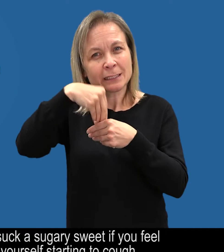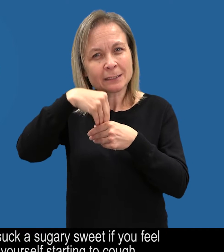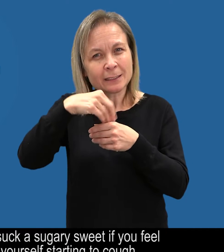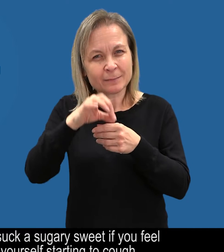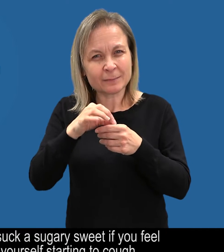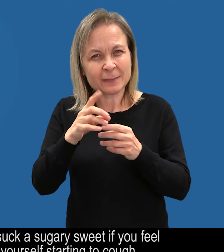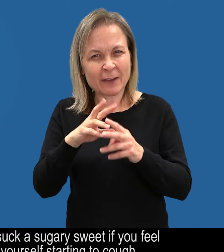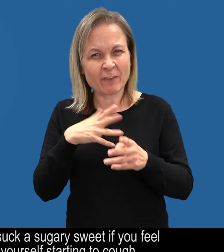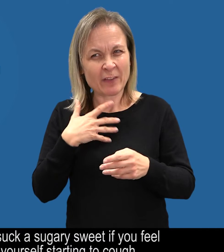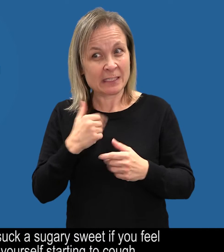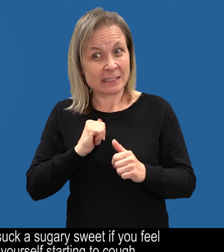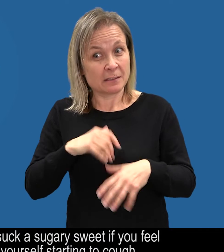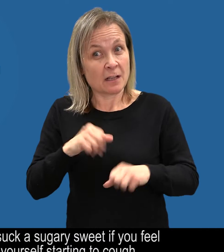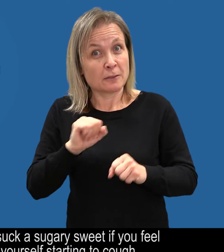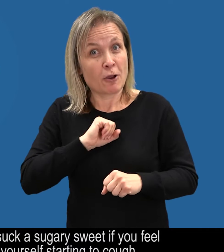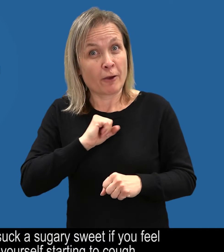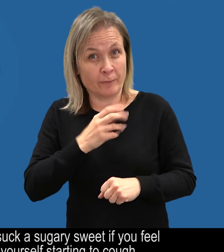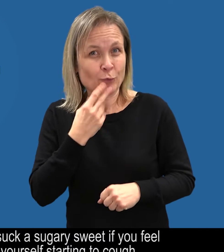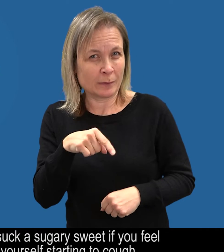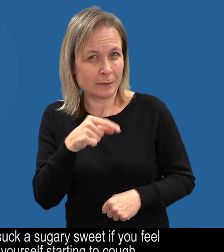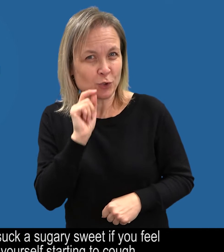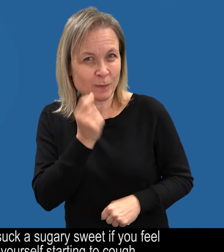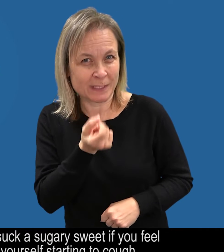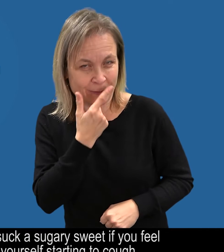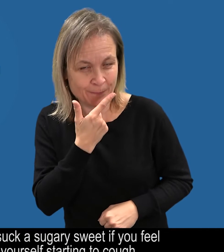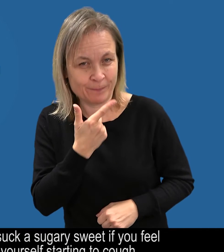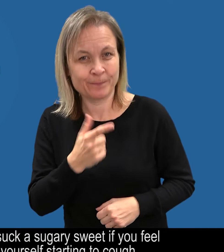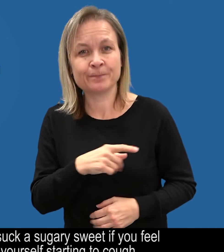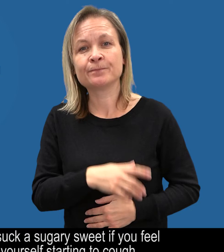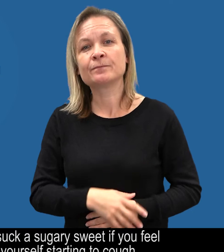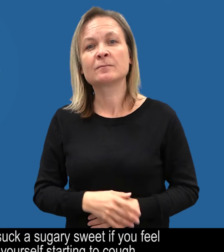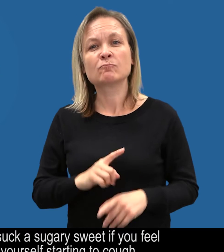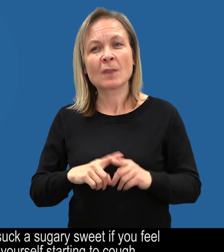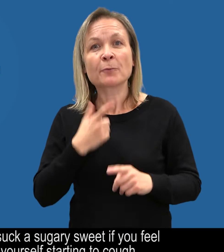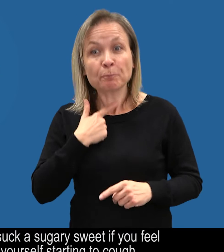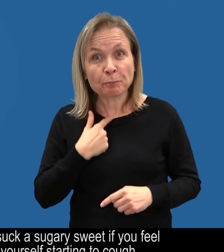Suck a sugary sweet if you feel yourself starting to cough.